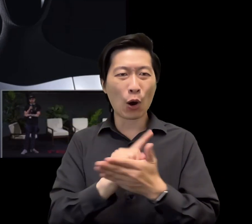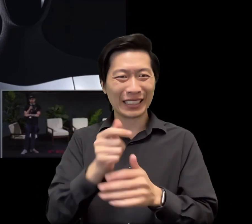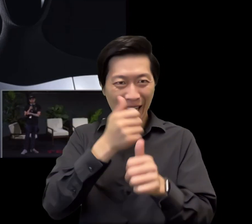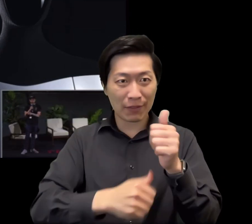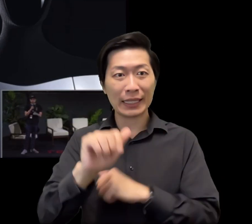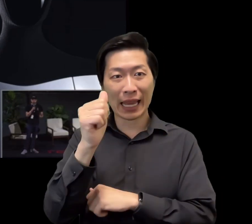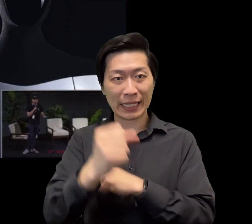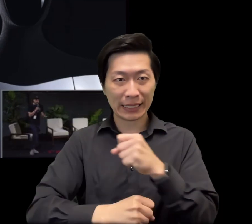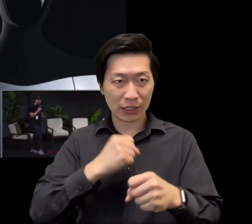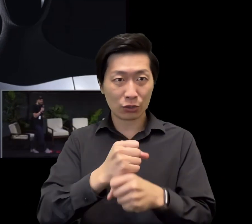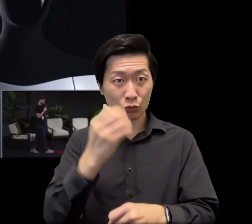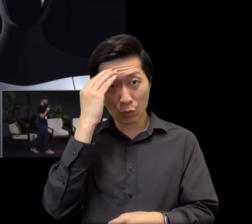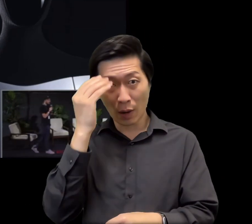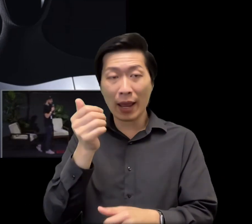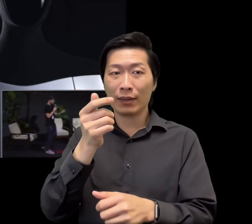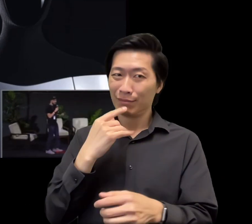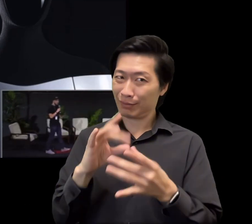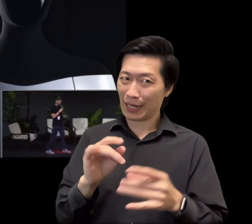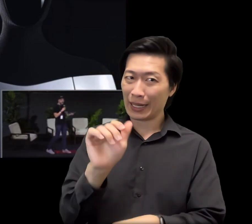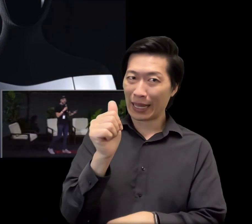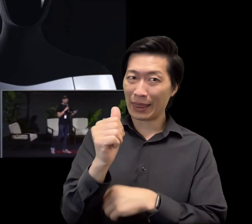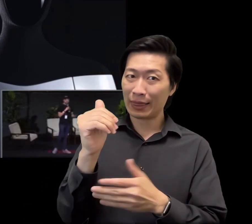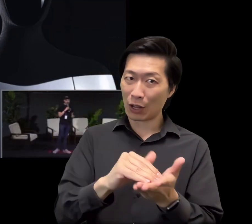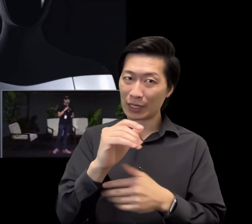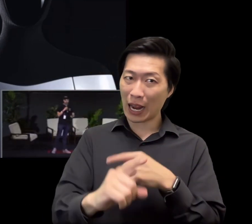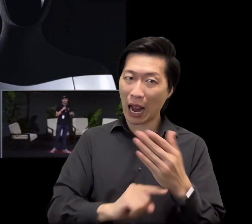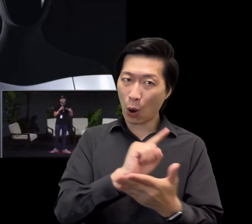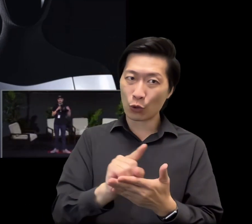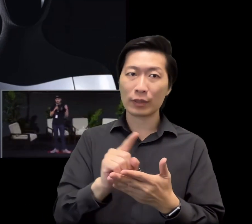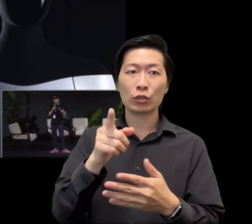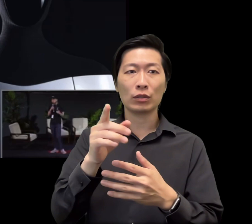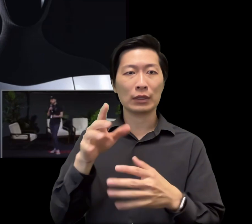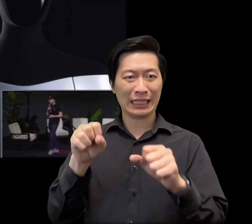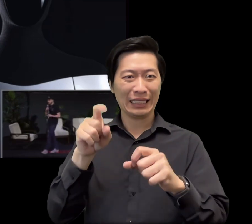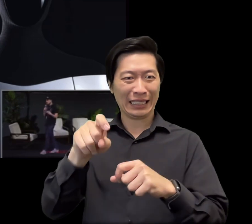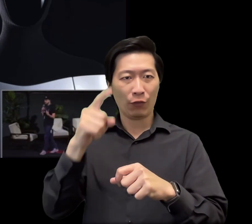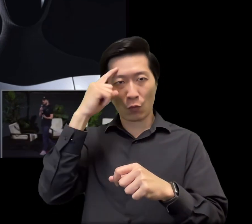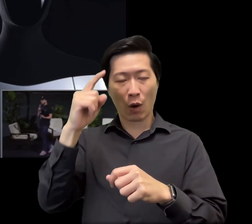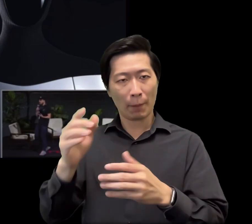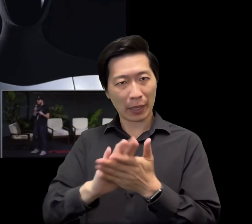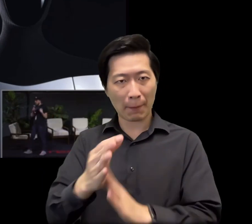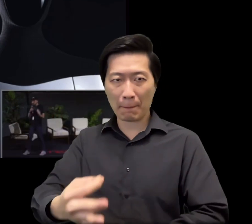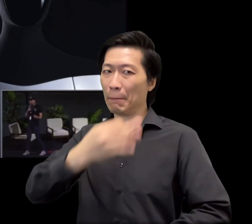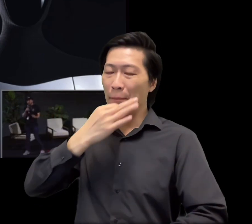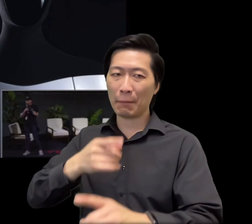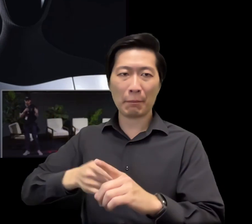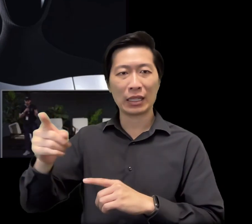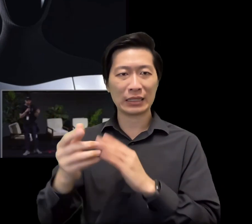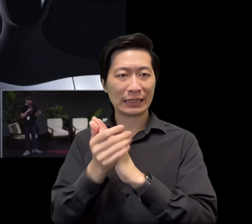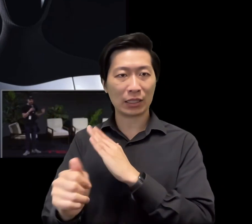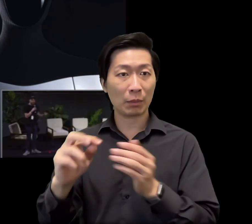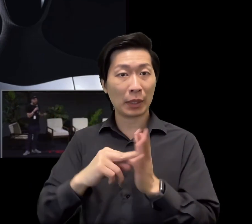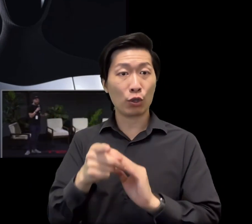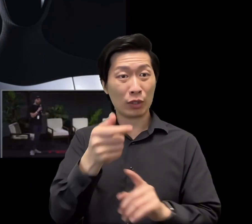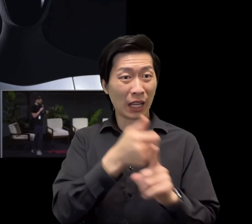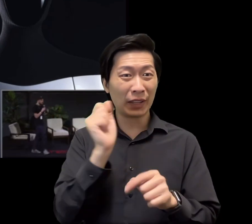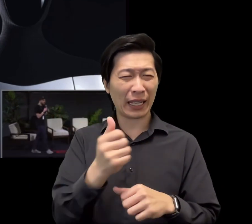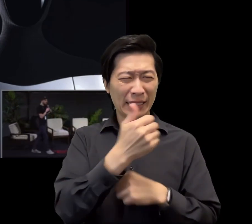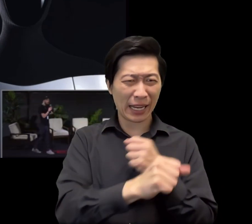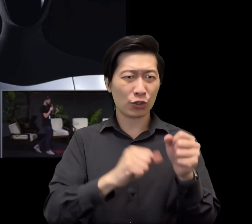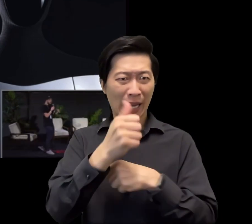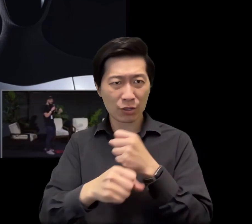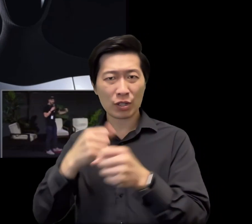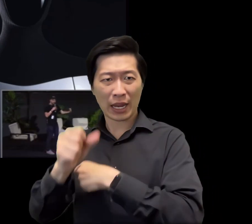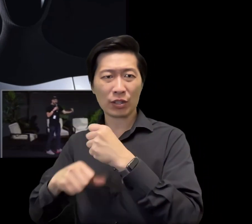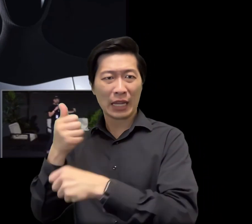10 years. You know what they say about 10,000 hours? That's what it takes to master a skill. So every human that has a Tesla bot can master a new skill every 10 years. This is